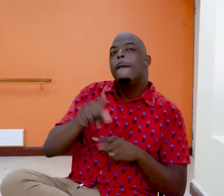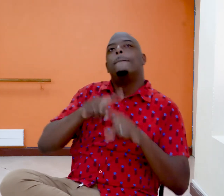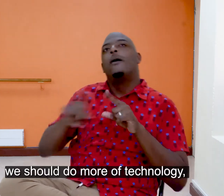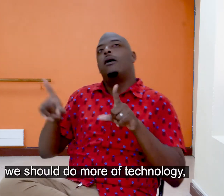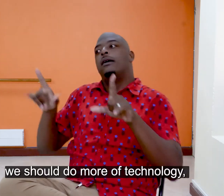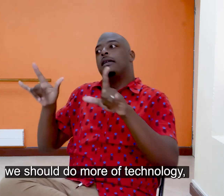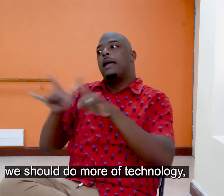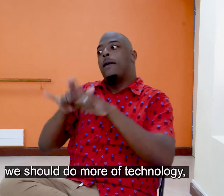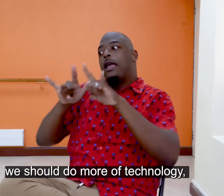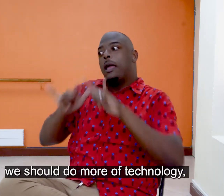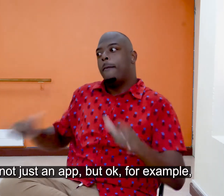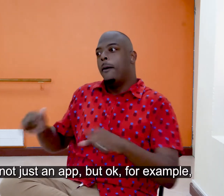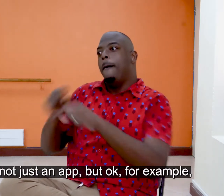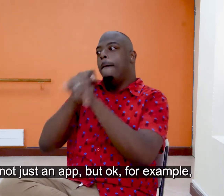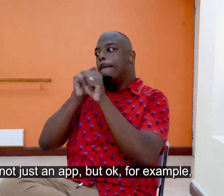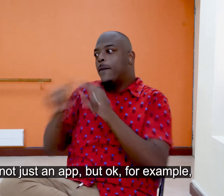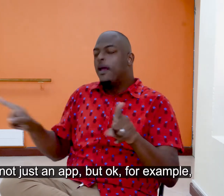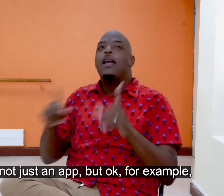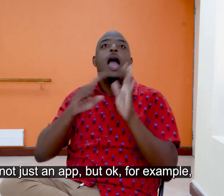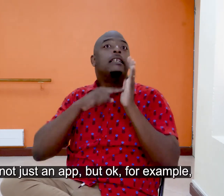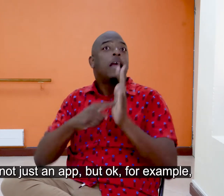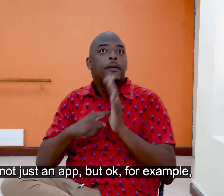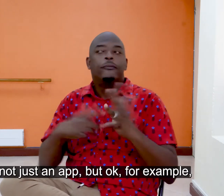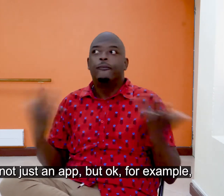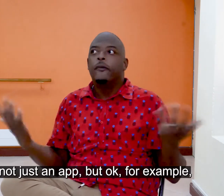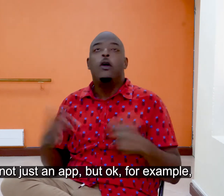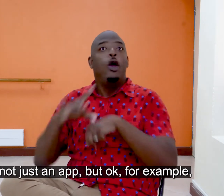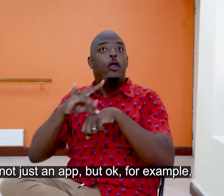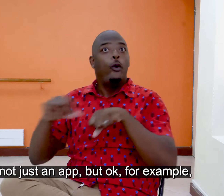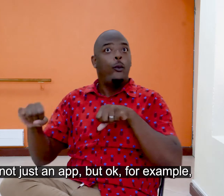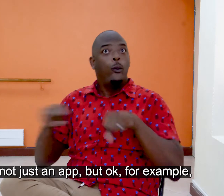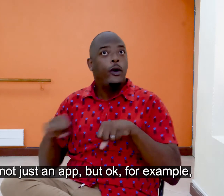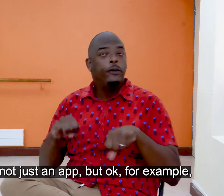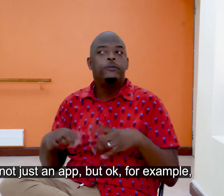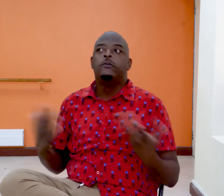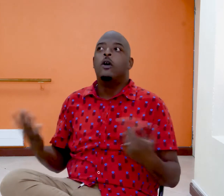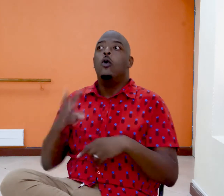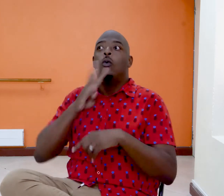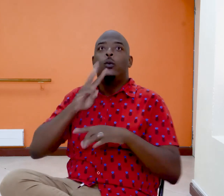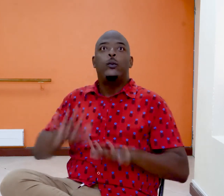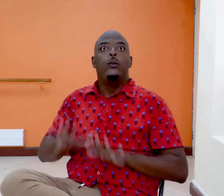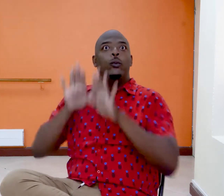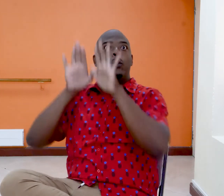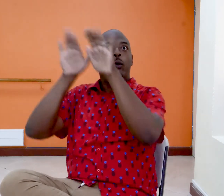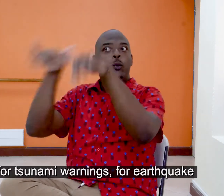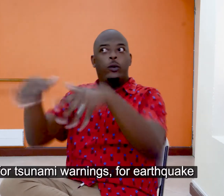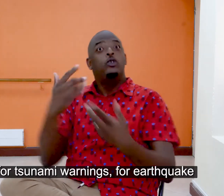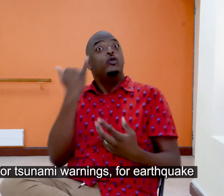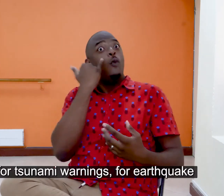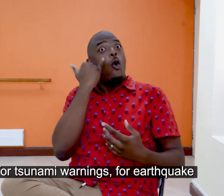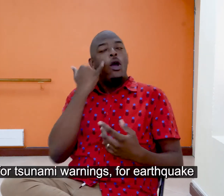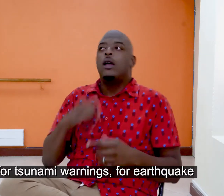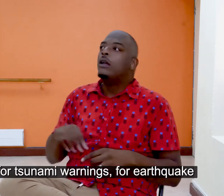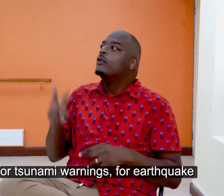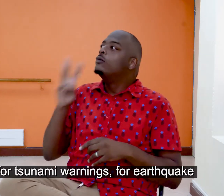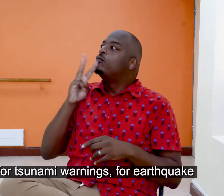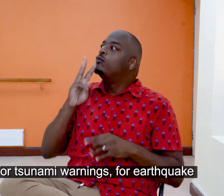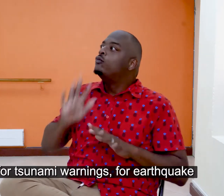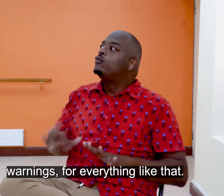we should do more with technology, not just an app, but, okay, for example, for tsunami warnings, for earthquake